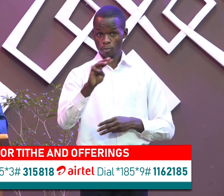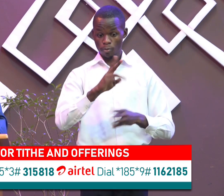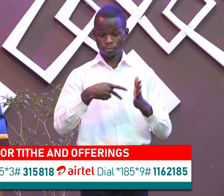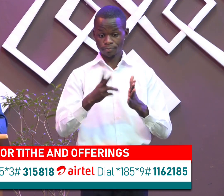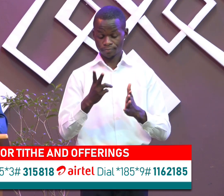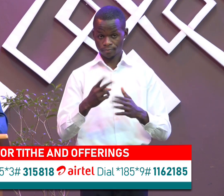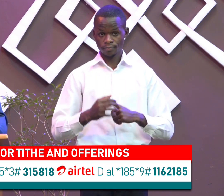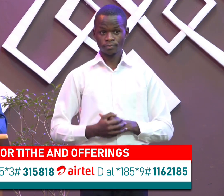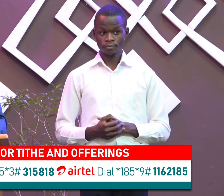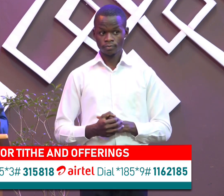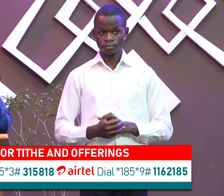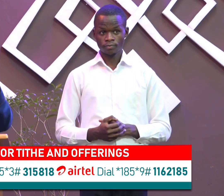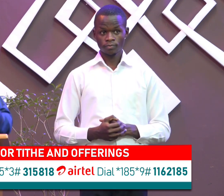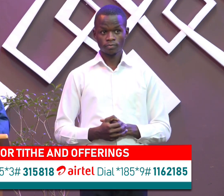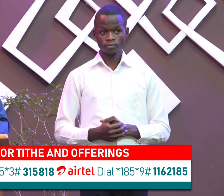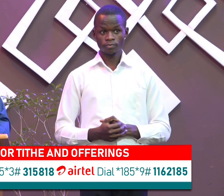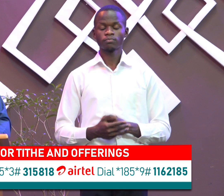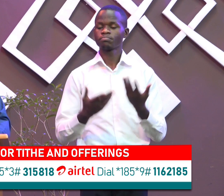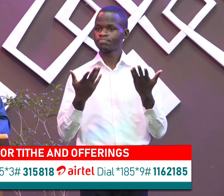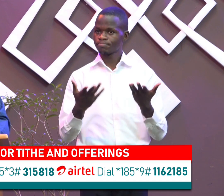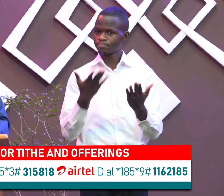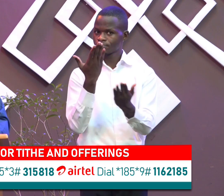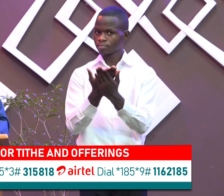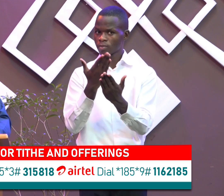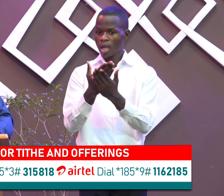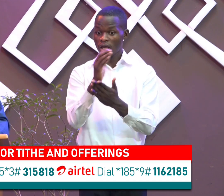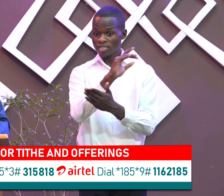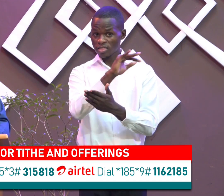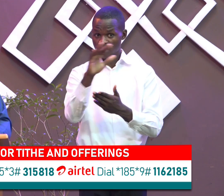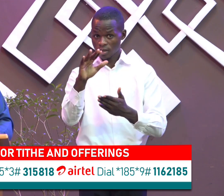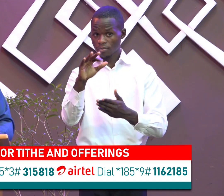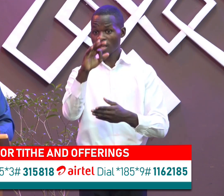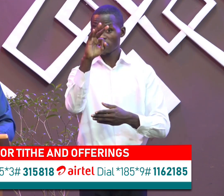that use momope. Baja kusaba machant code area